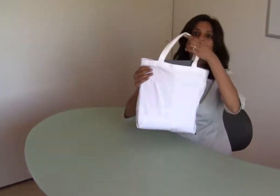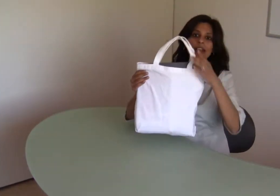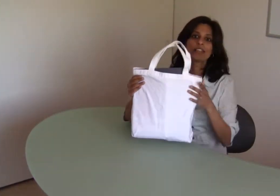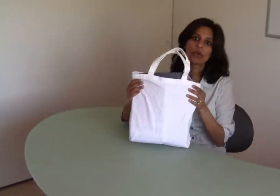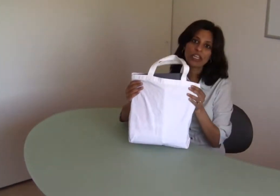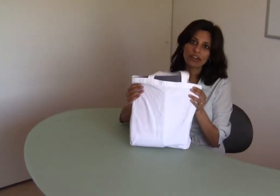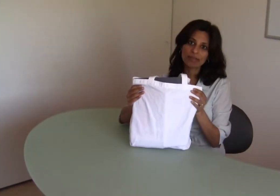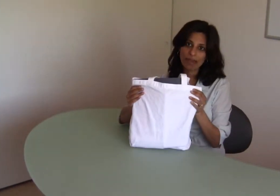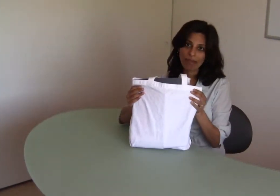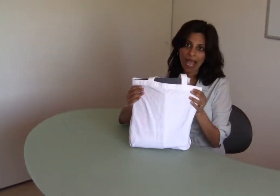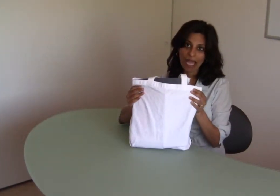So here's my bag,